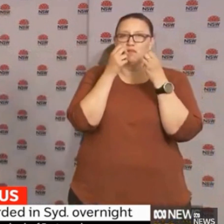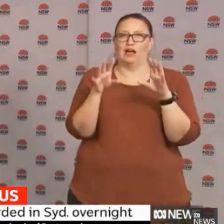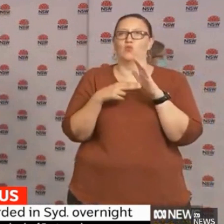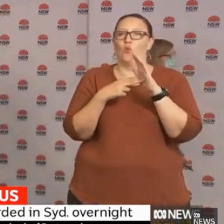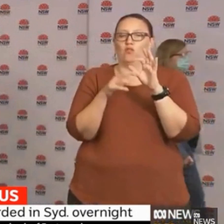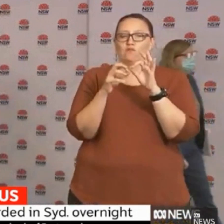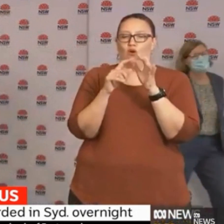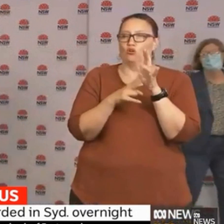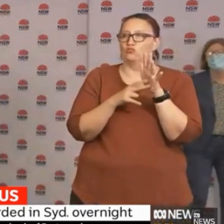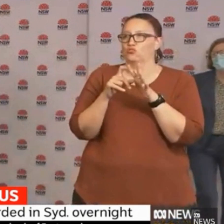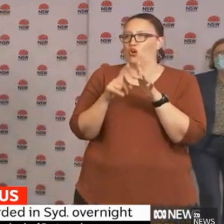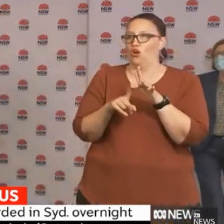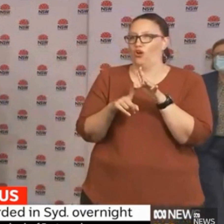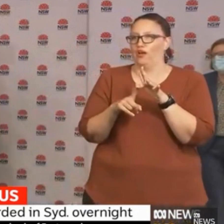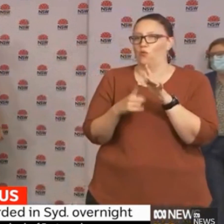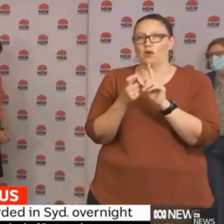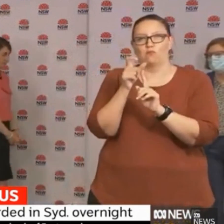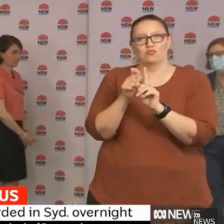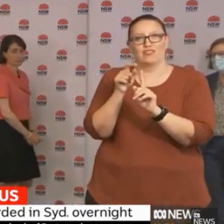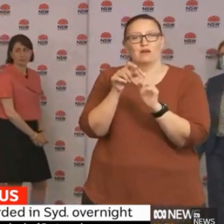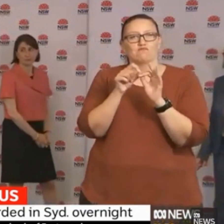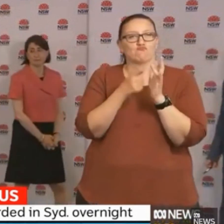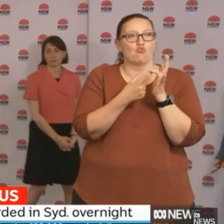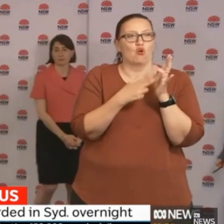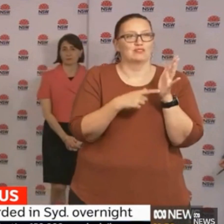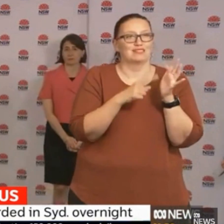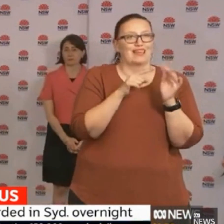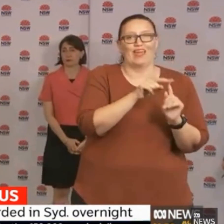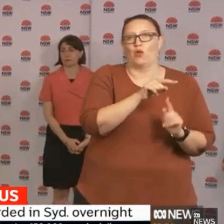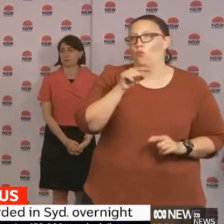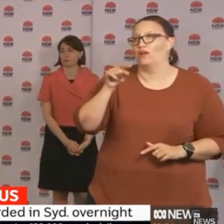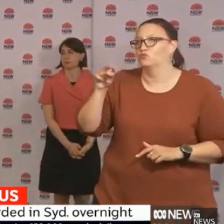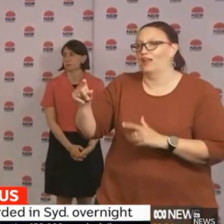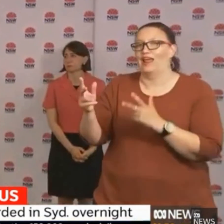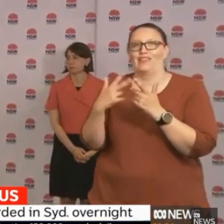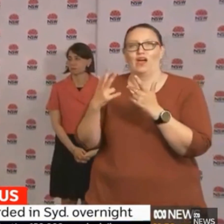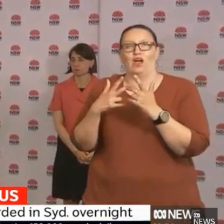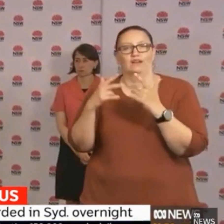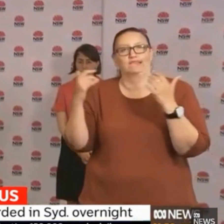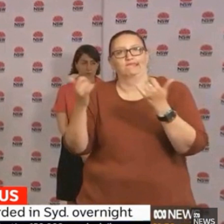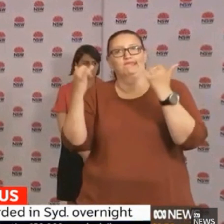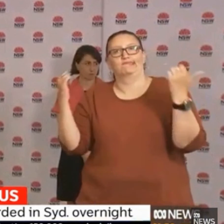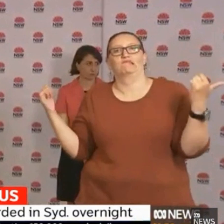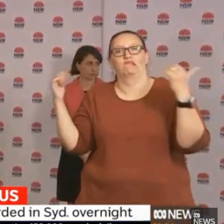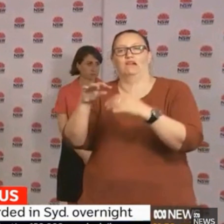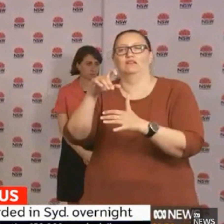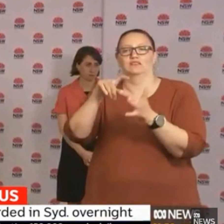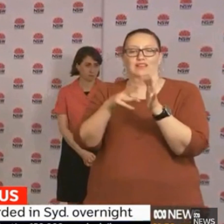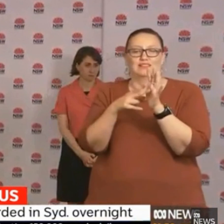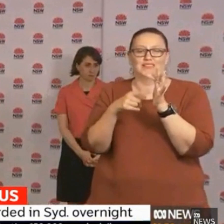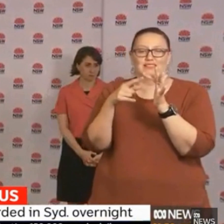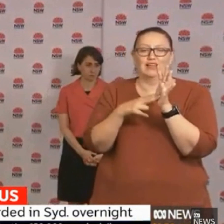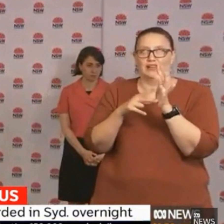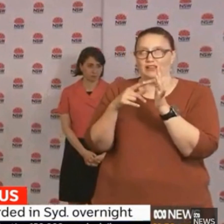North Bondi? And we've now found out that one of the people that was at Bronte then went on to an over-the-top gathering in Centennial